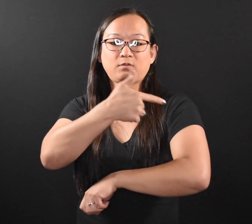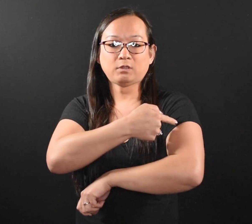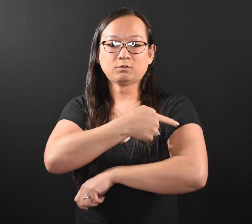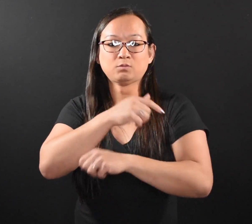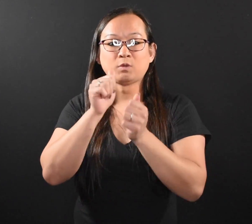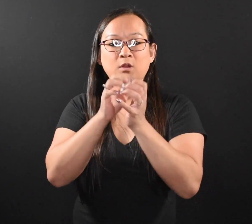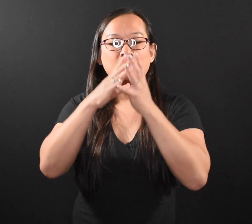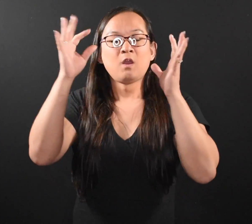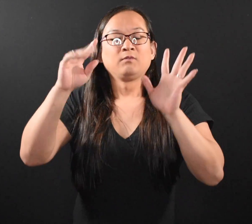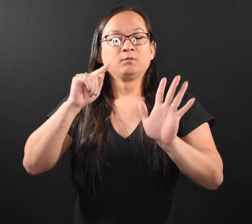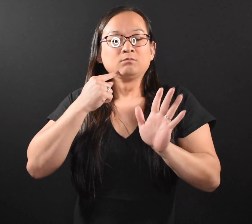of caution.